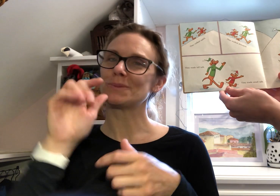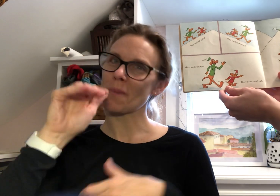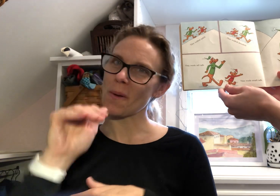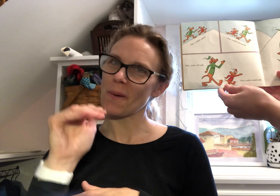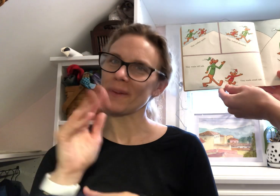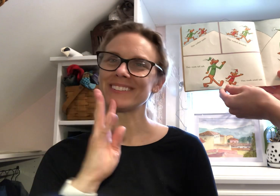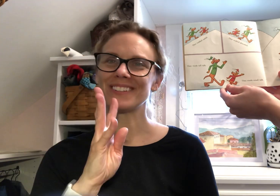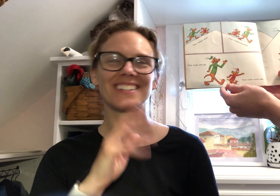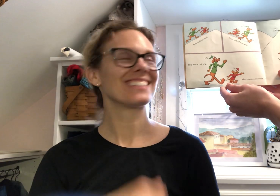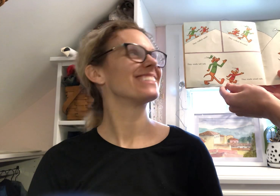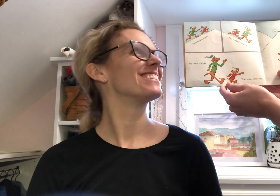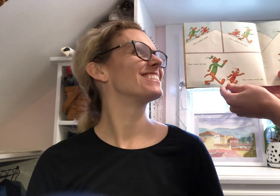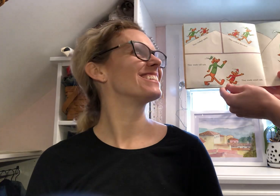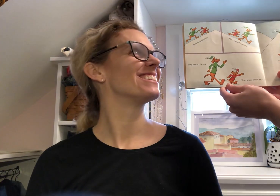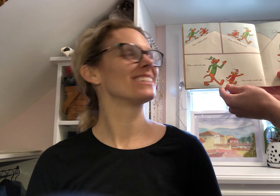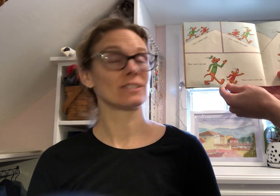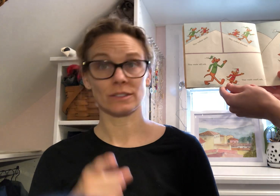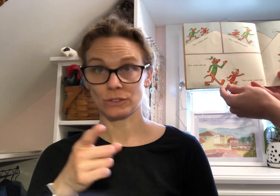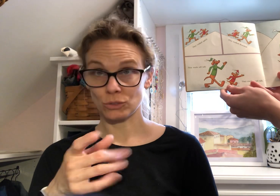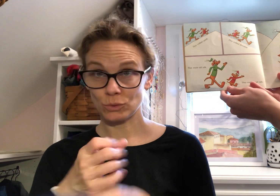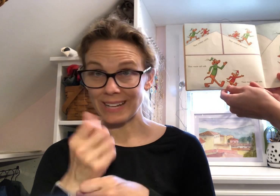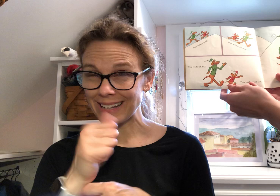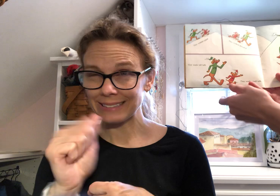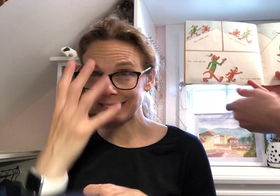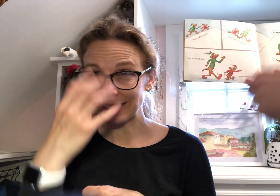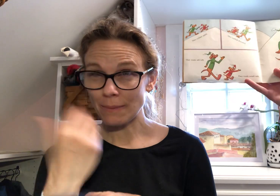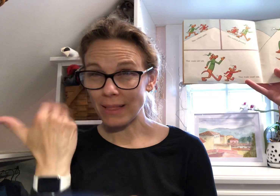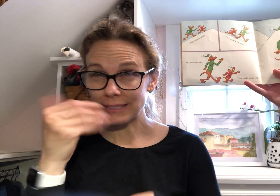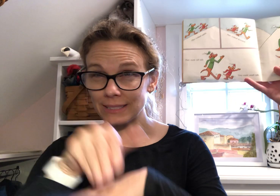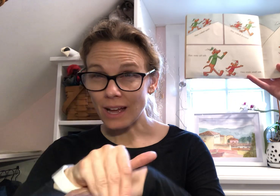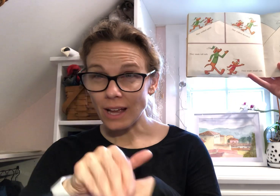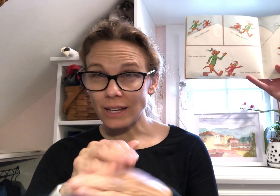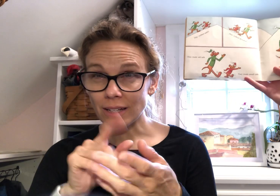Fred. "We can walk and talk."